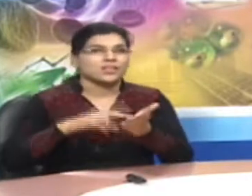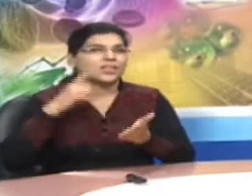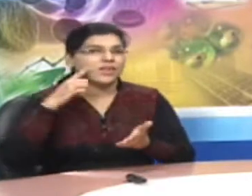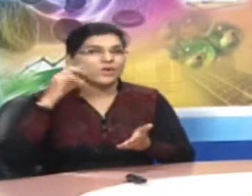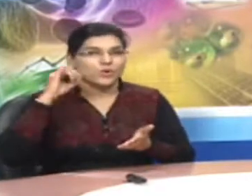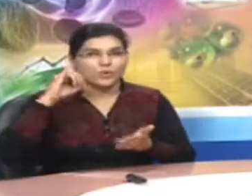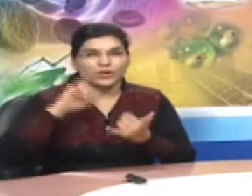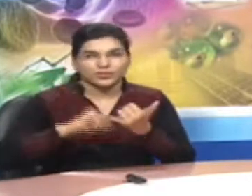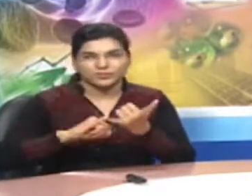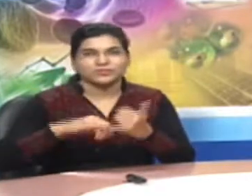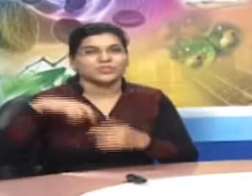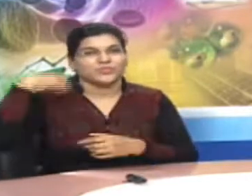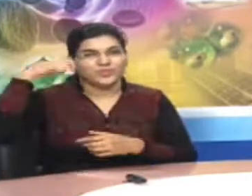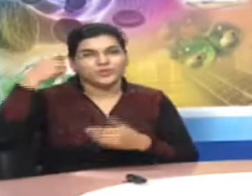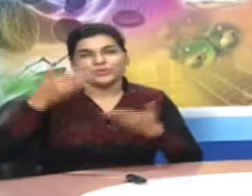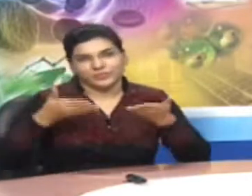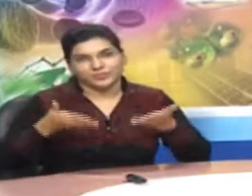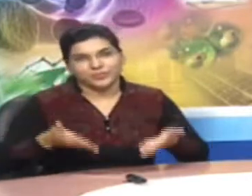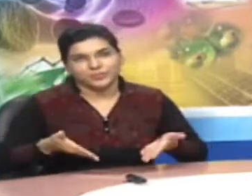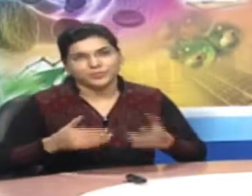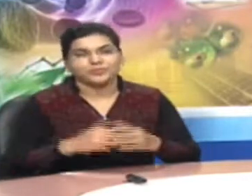to NIOS video series.